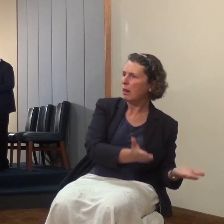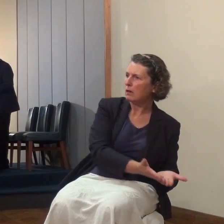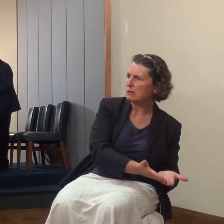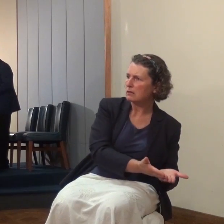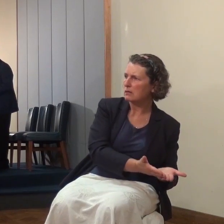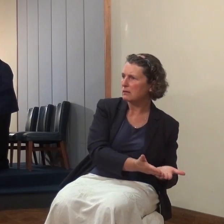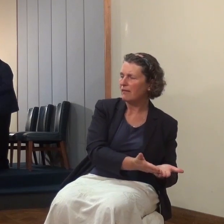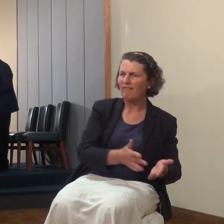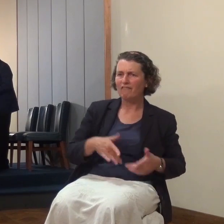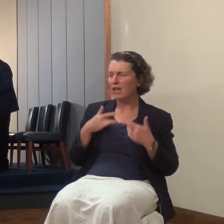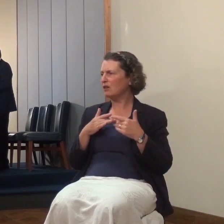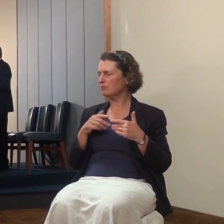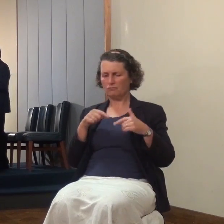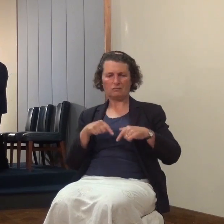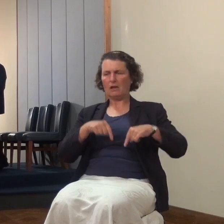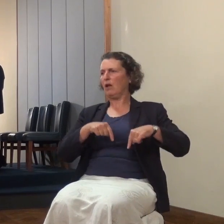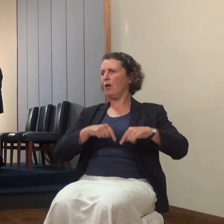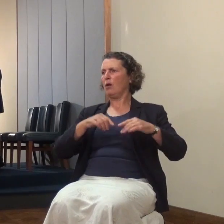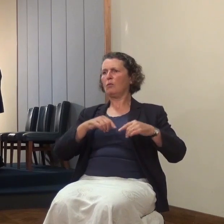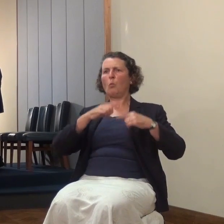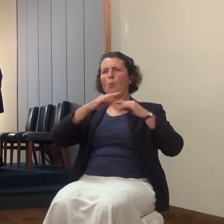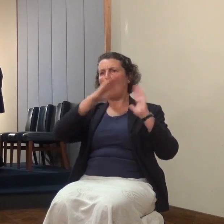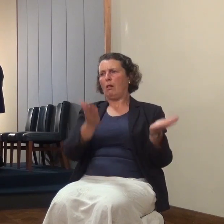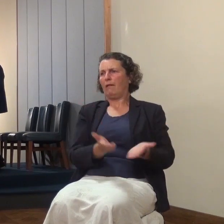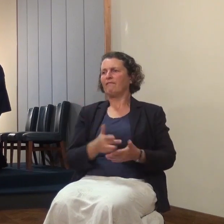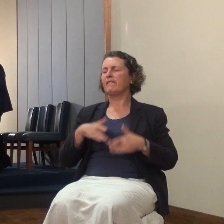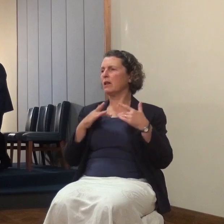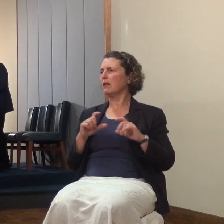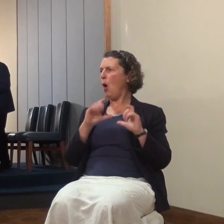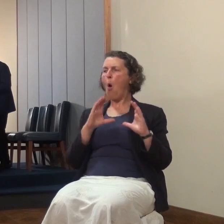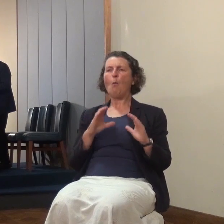much at home here? Do we expect too much from this